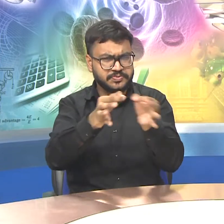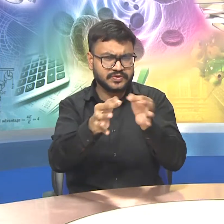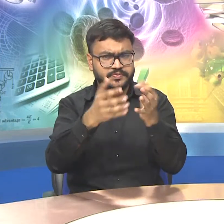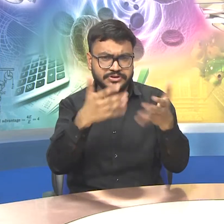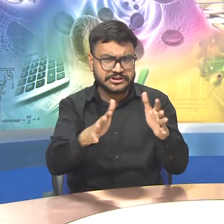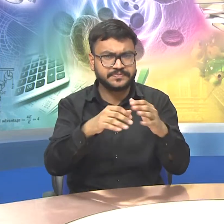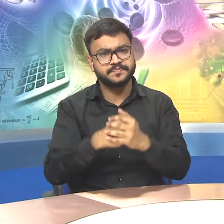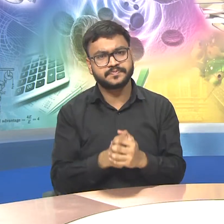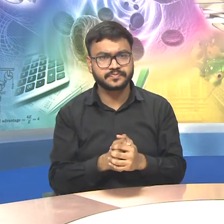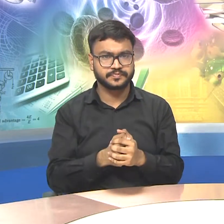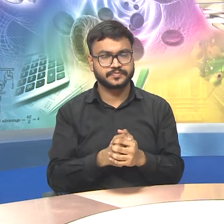True and false.